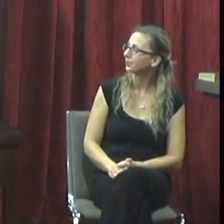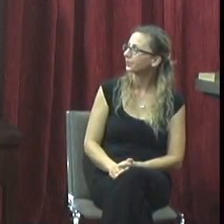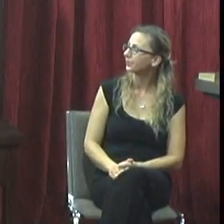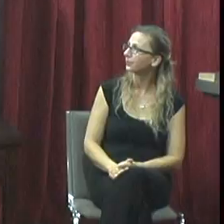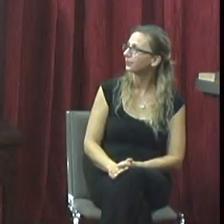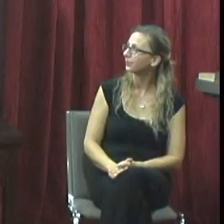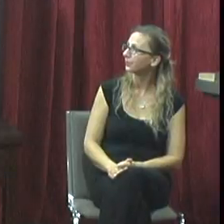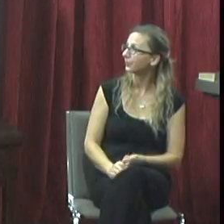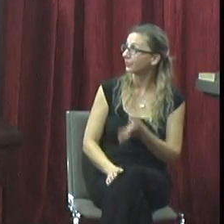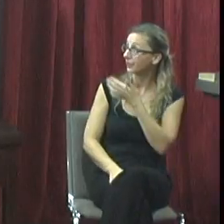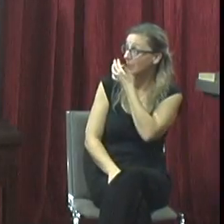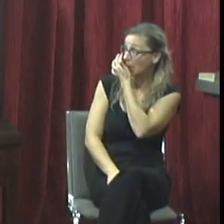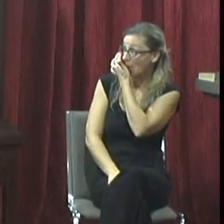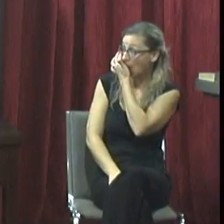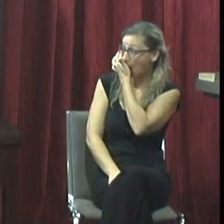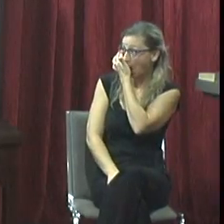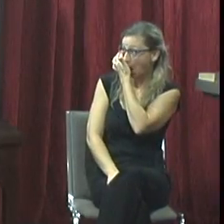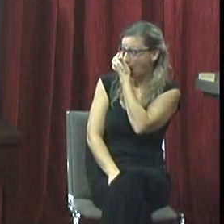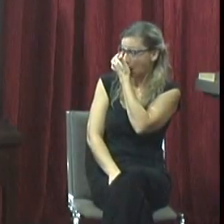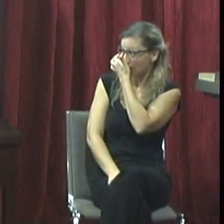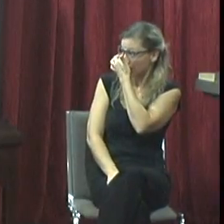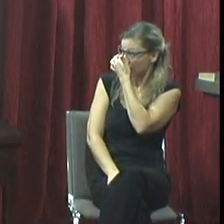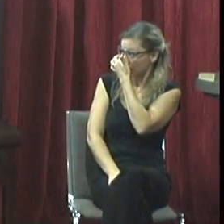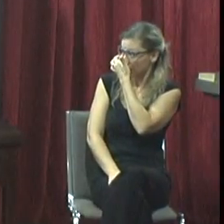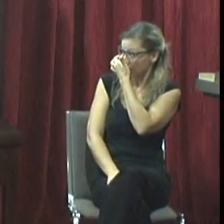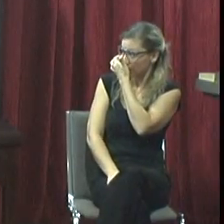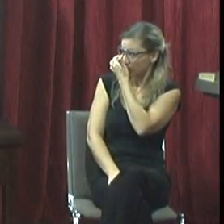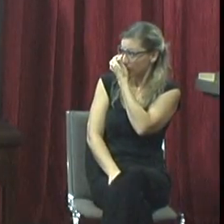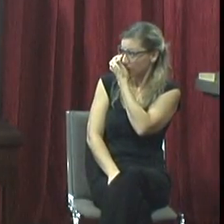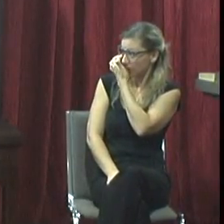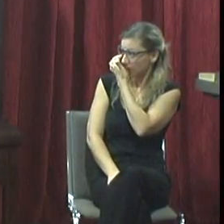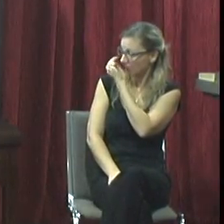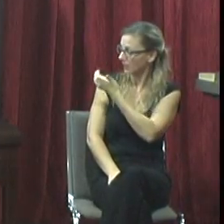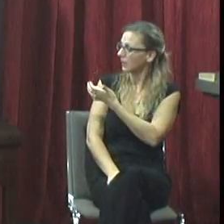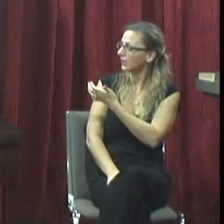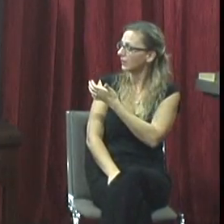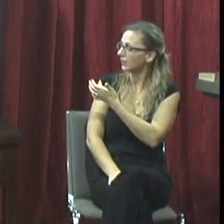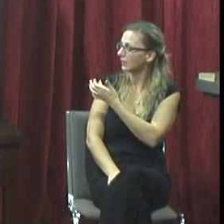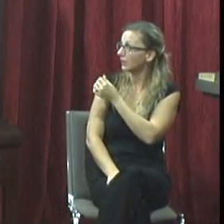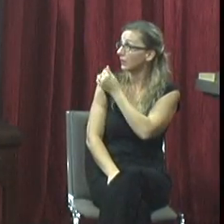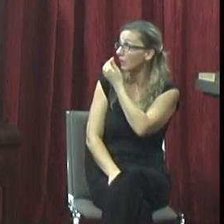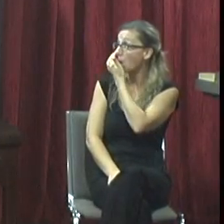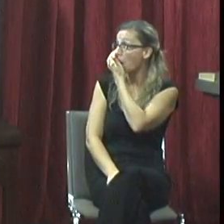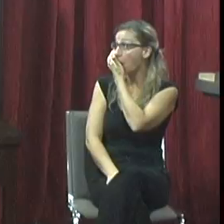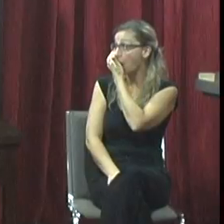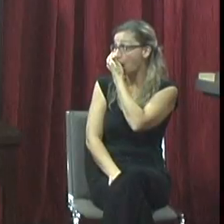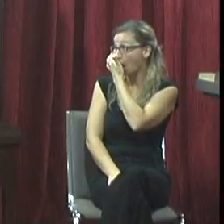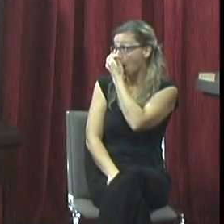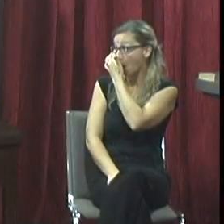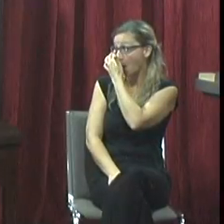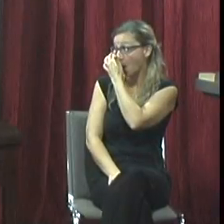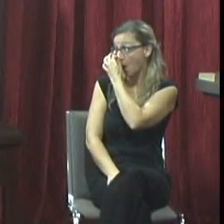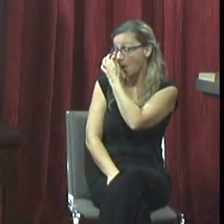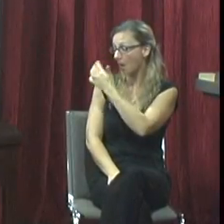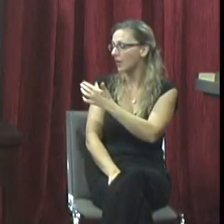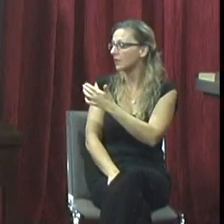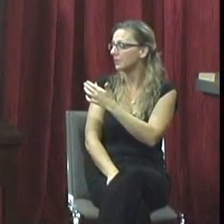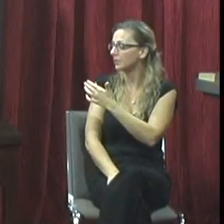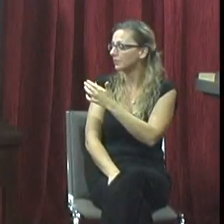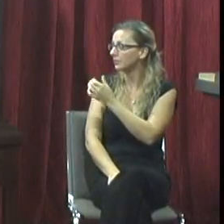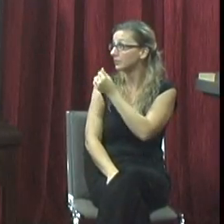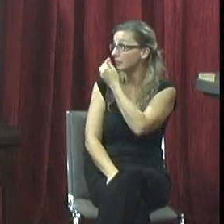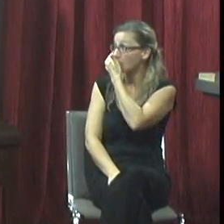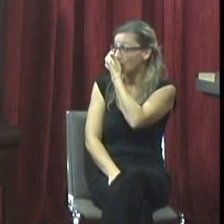and vessels of bronze and iron are holy to Adonai and must go into the treasury of Adonai the